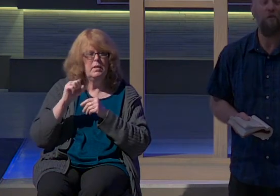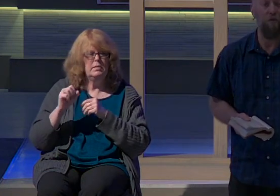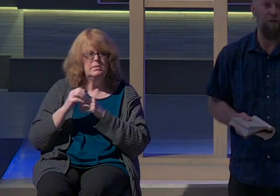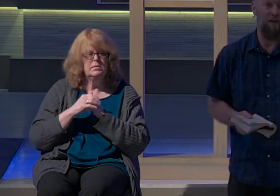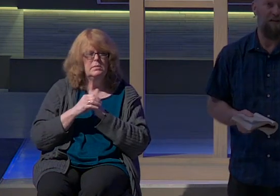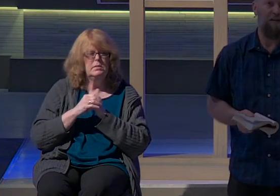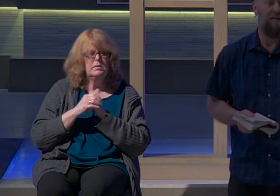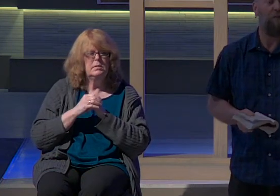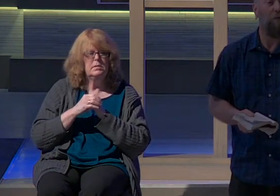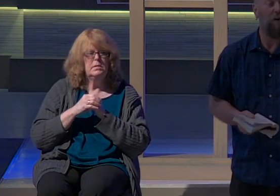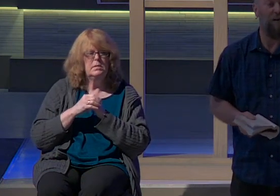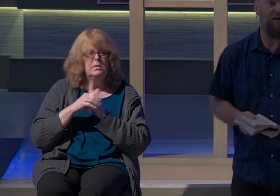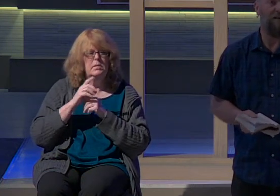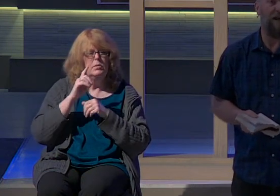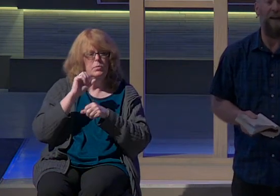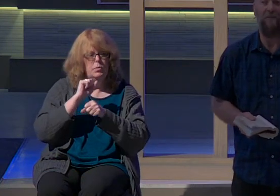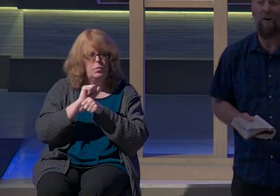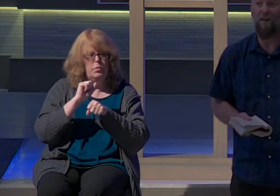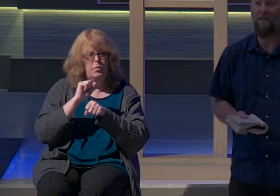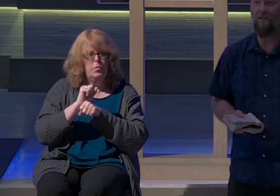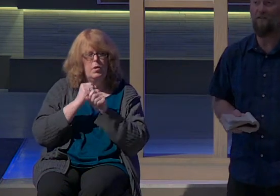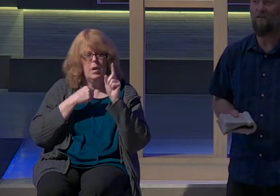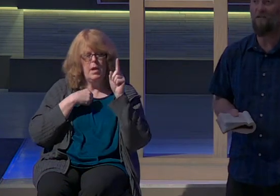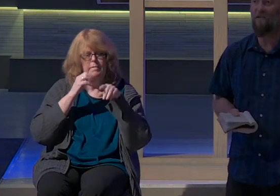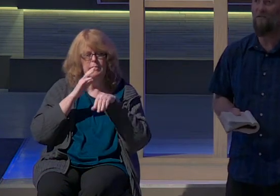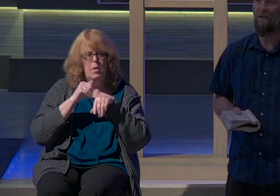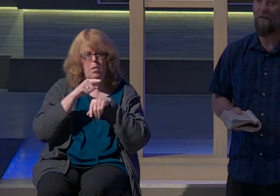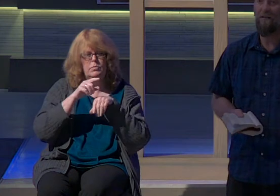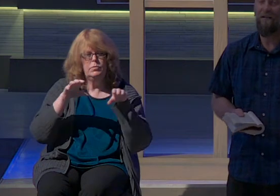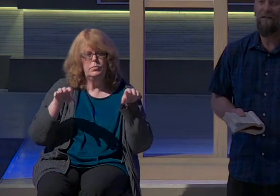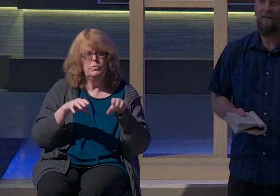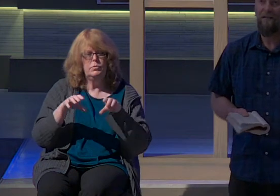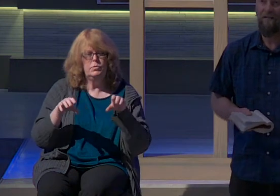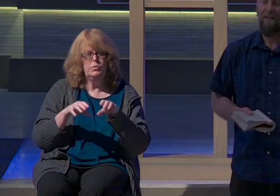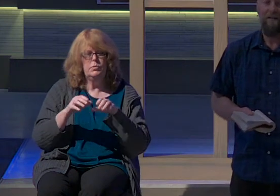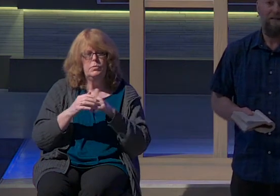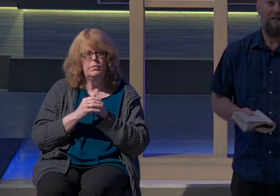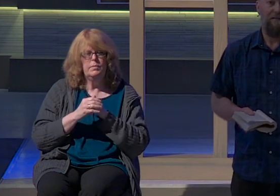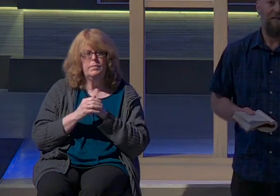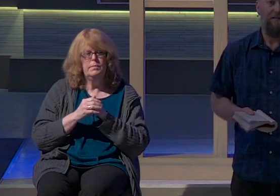Do the work I have called you to do.